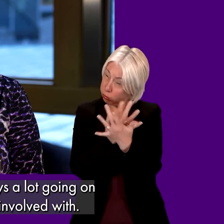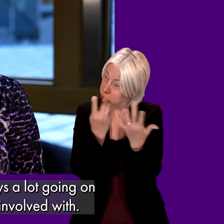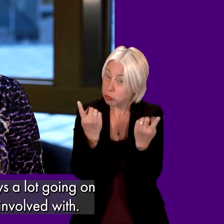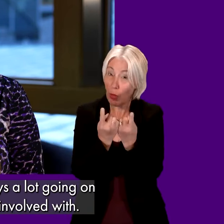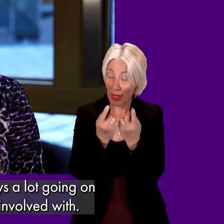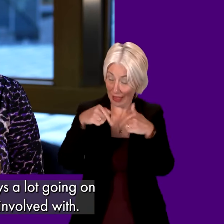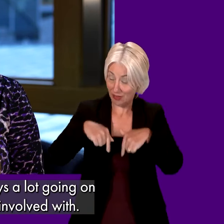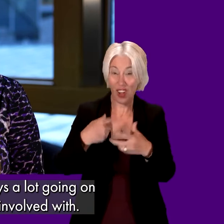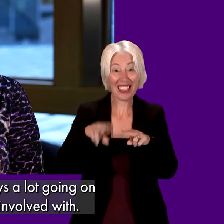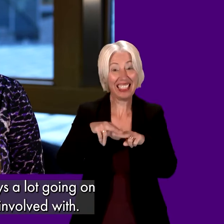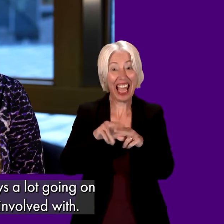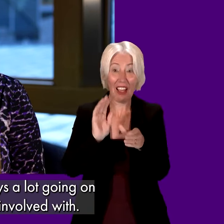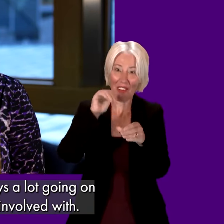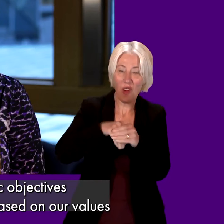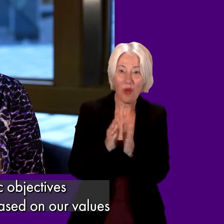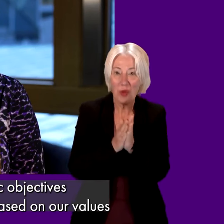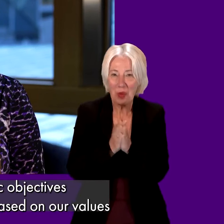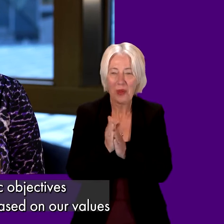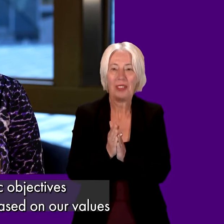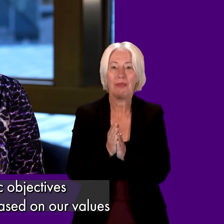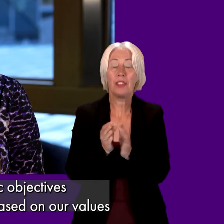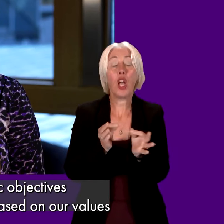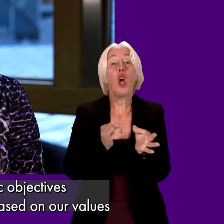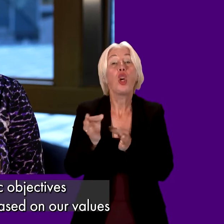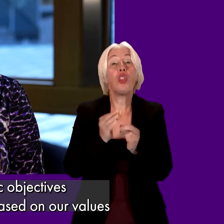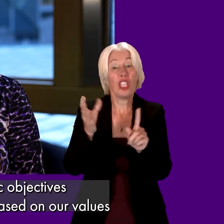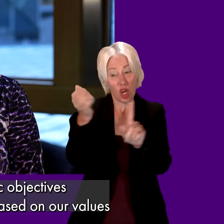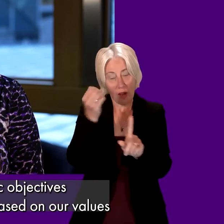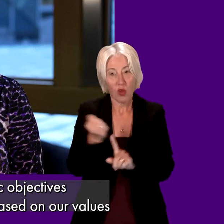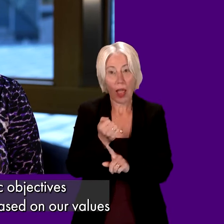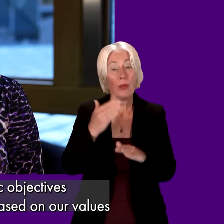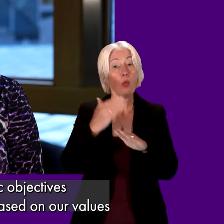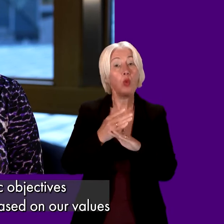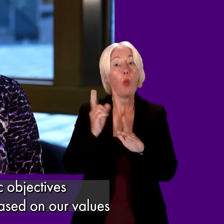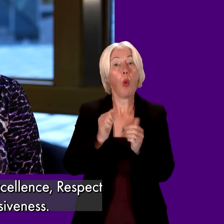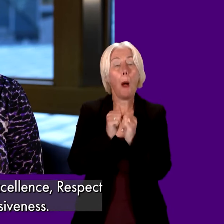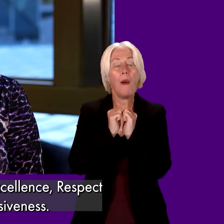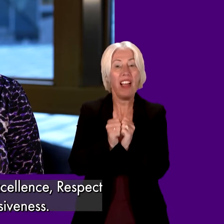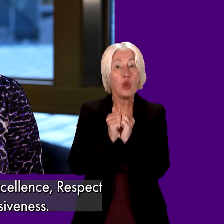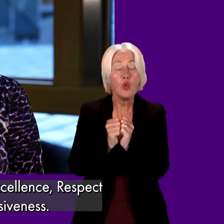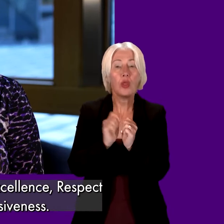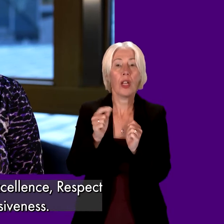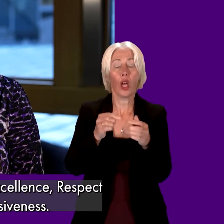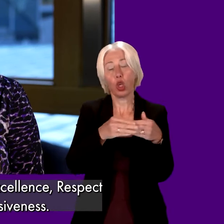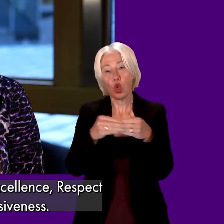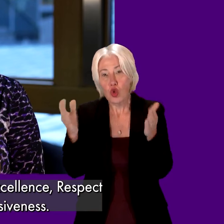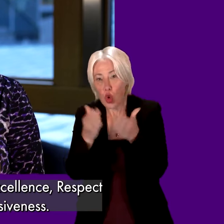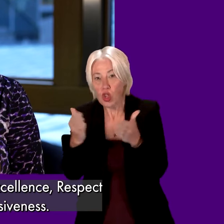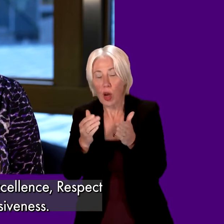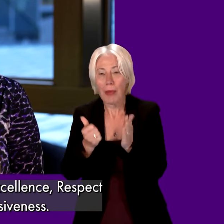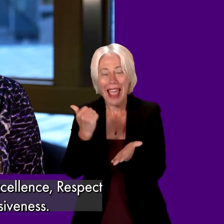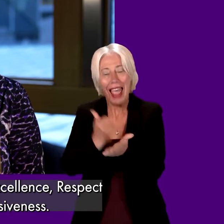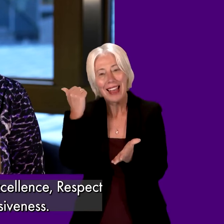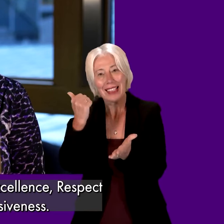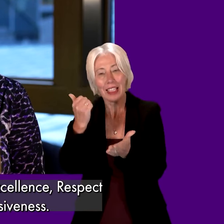on for staff to get involved with. Our strategic objectives and our work are based on our values of stewardship, excellence,